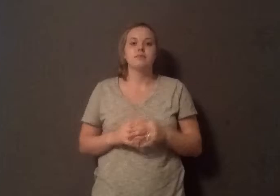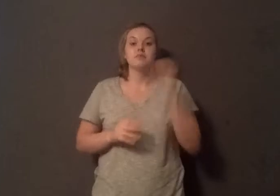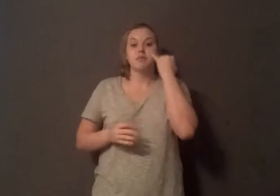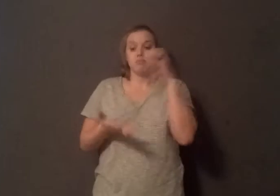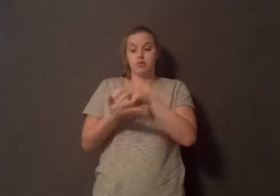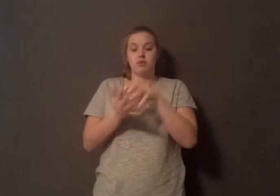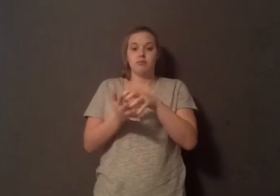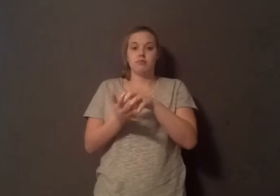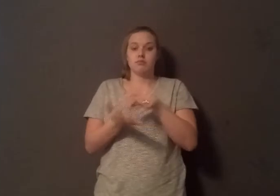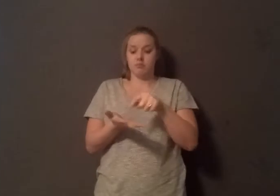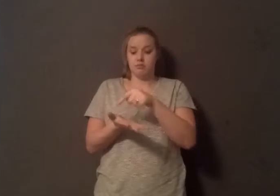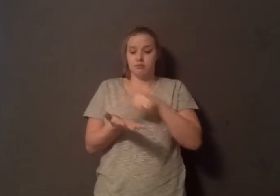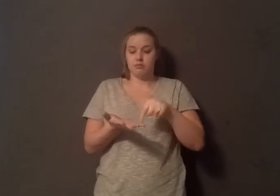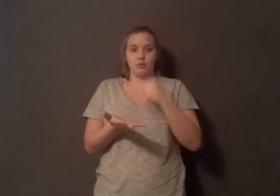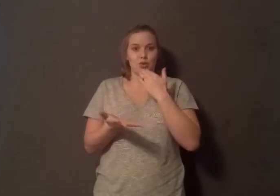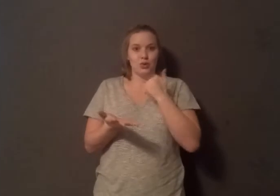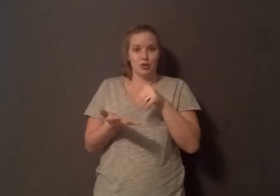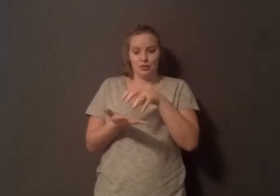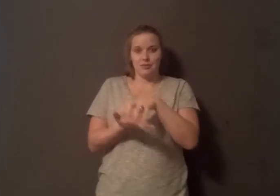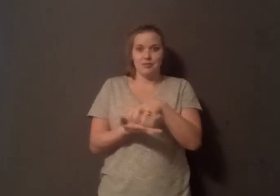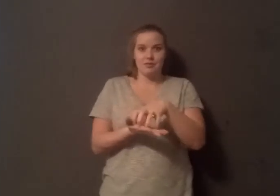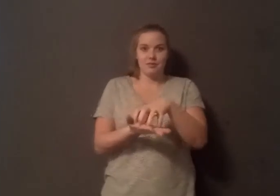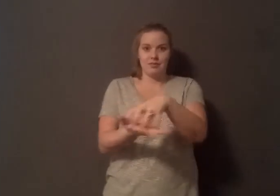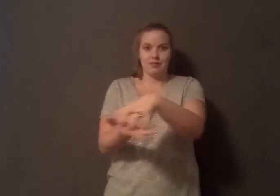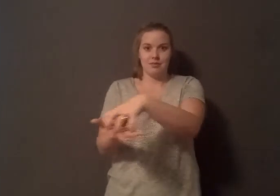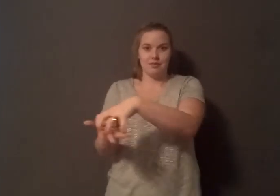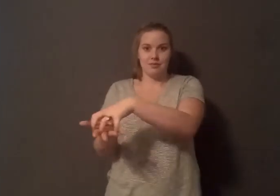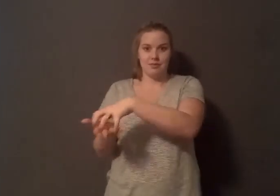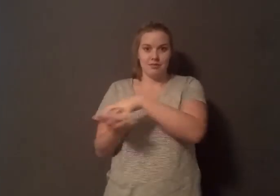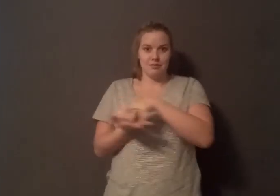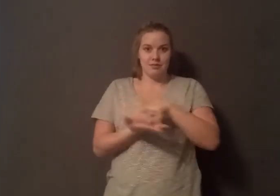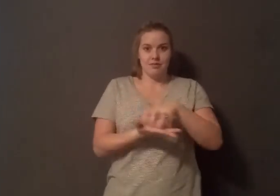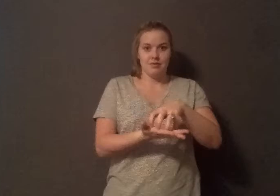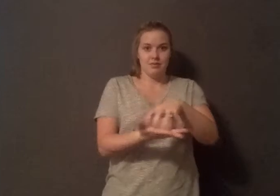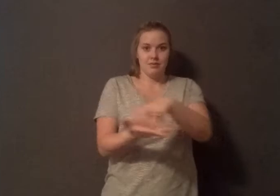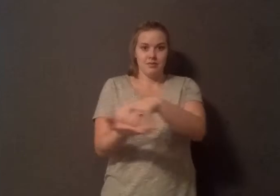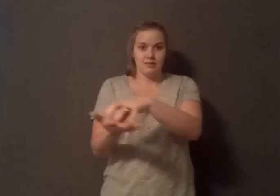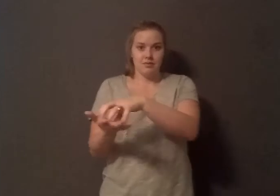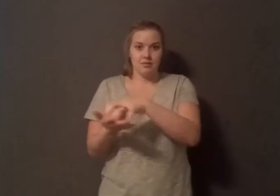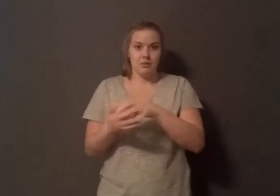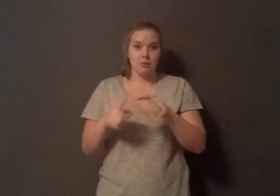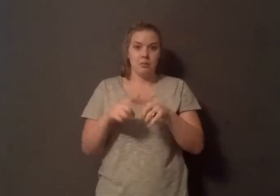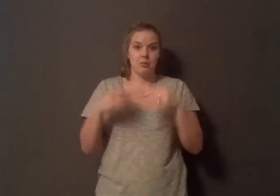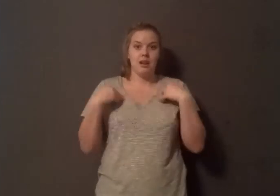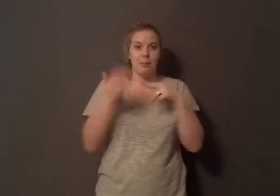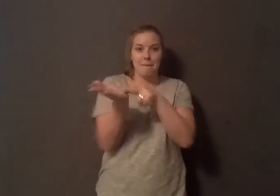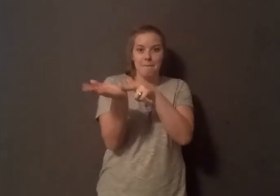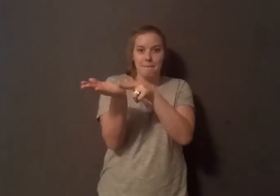the sugar lures you in like the Trojan horse, but waiting inside that cookie is a huge load of butter or shortening, and that's what fattens you up.